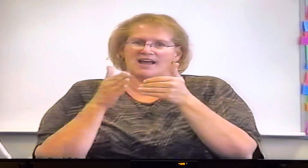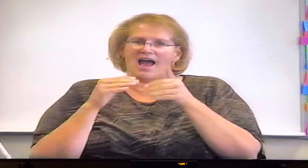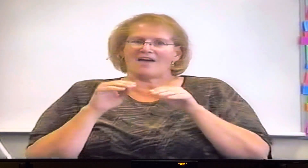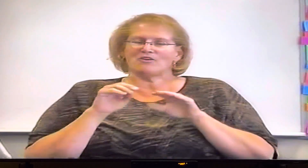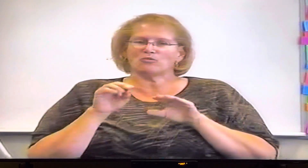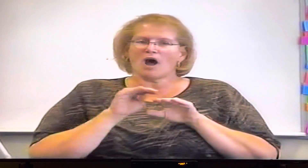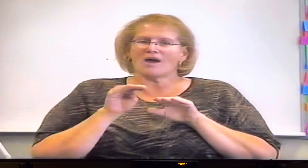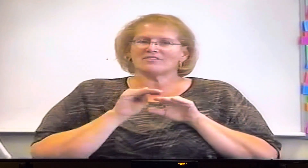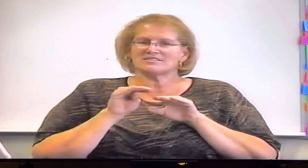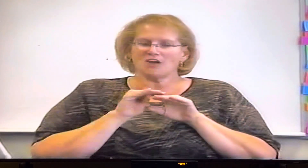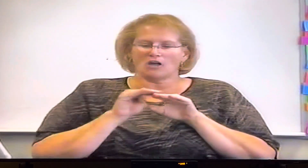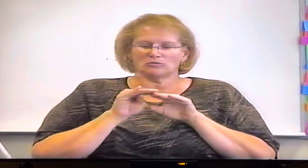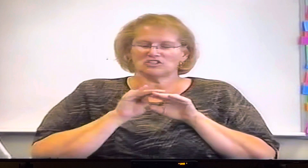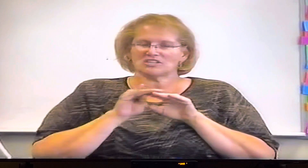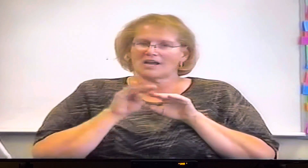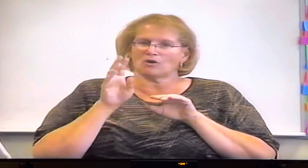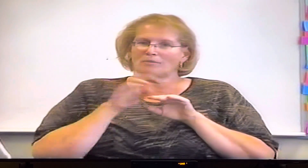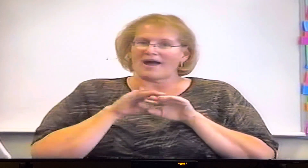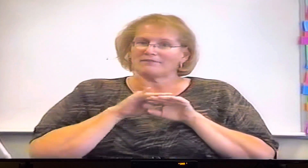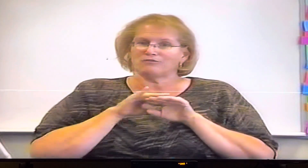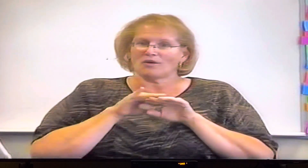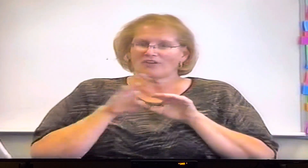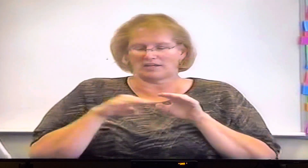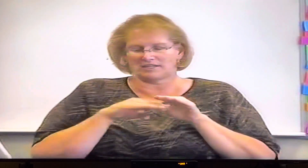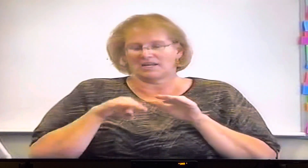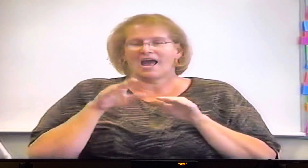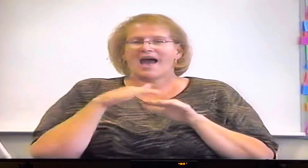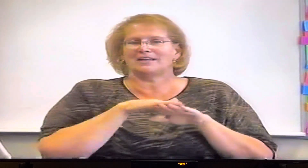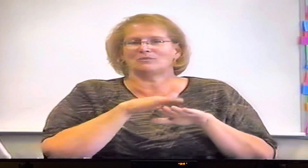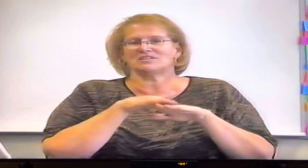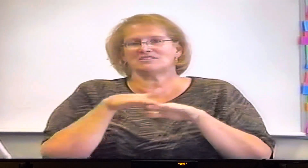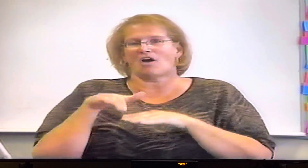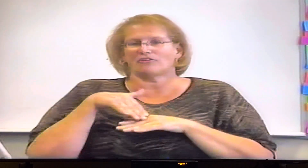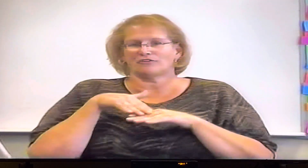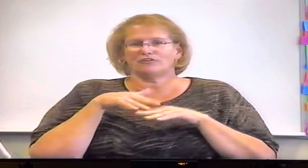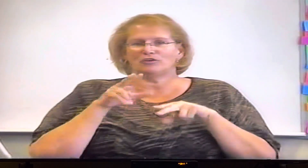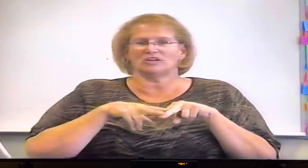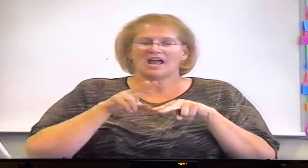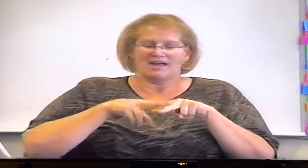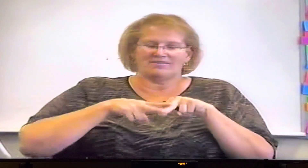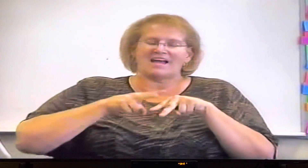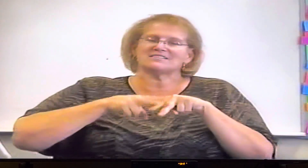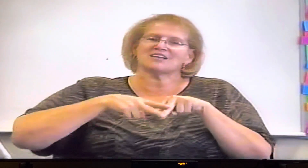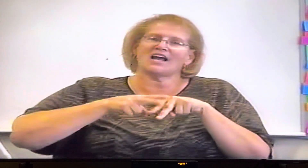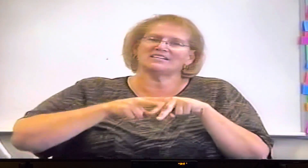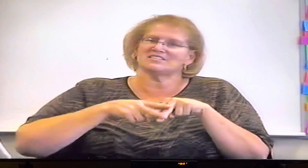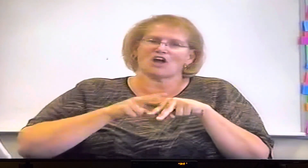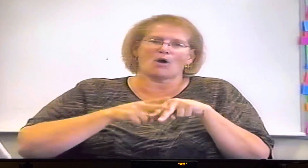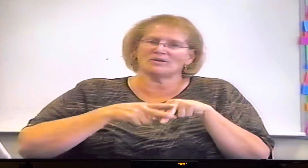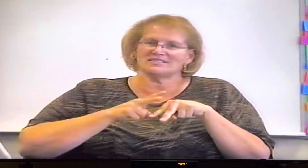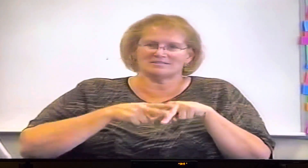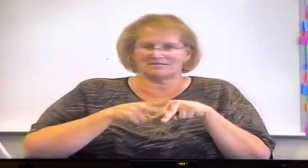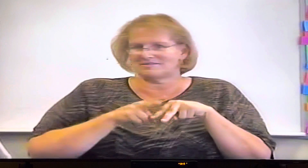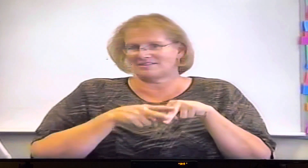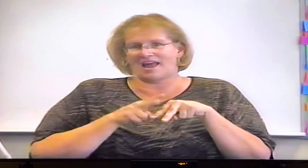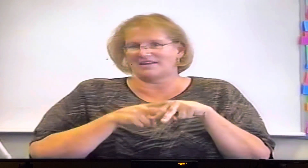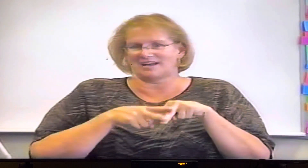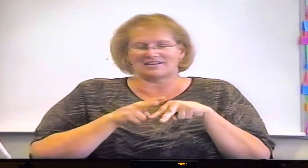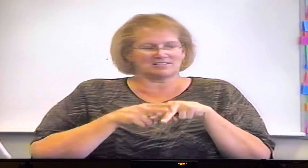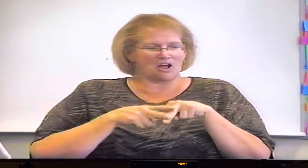And the salt would just kind of go back and forth on it, and it would salt their food. That sign has always stayed as